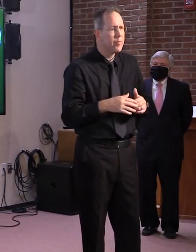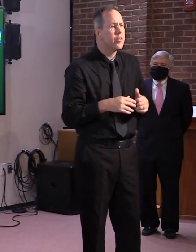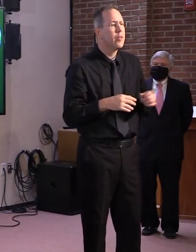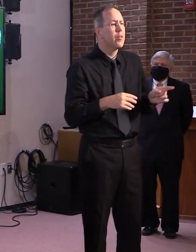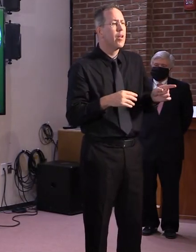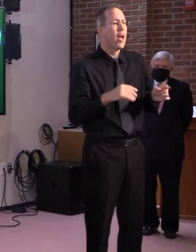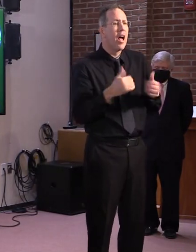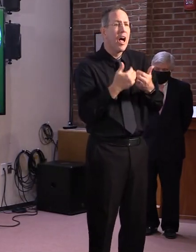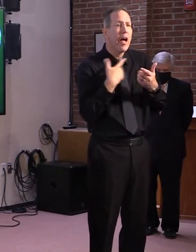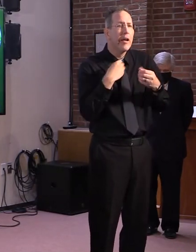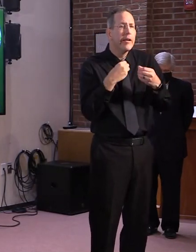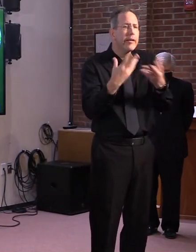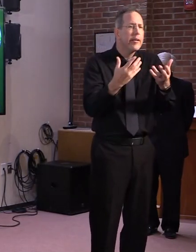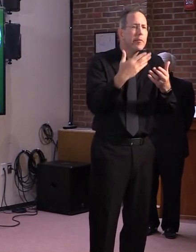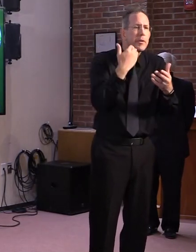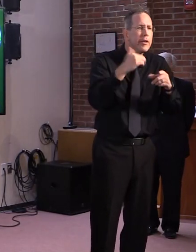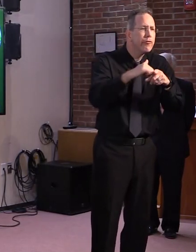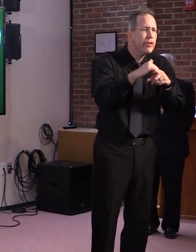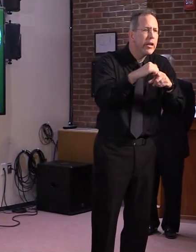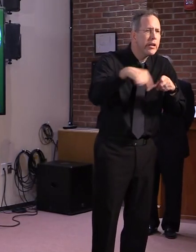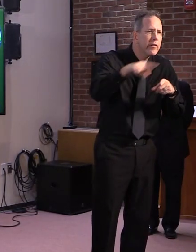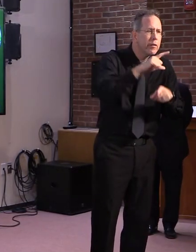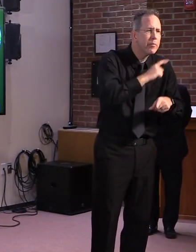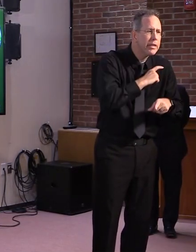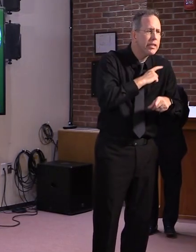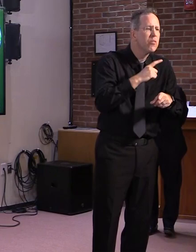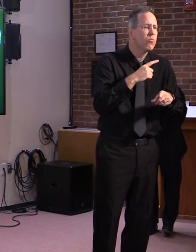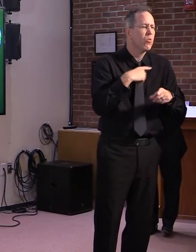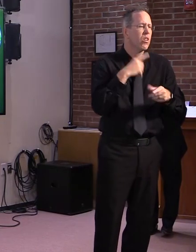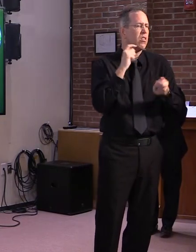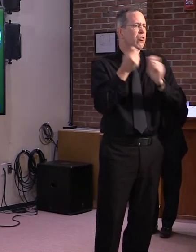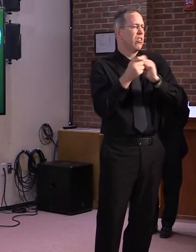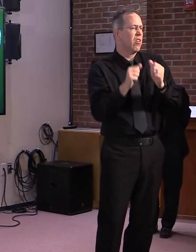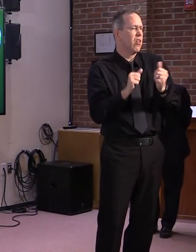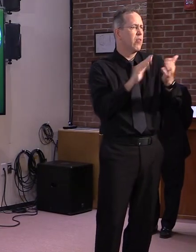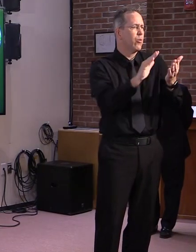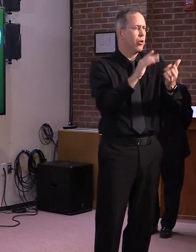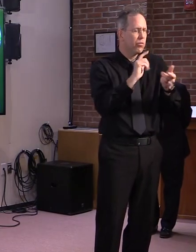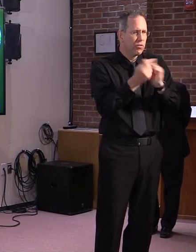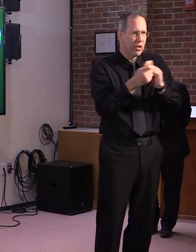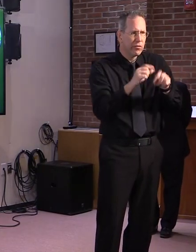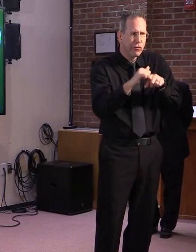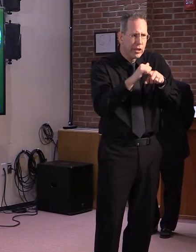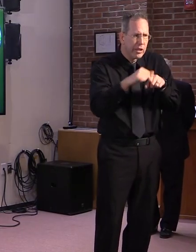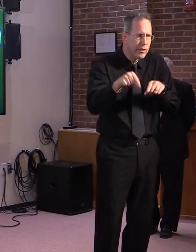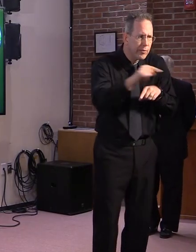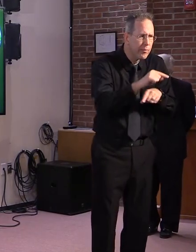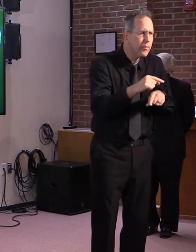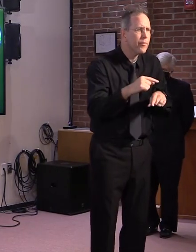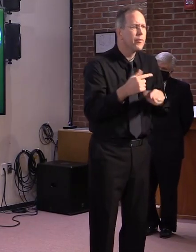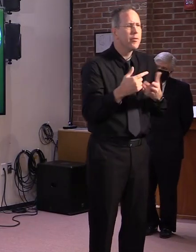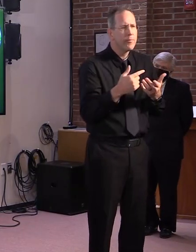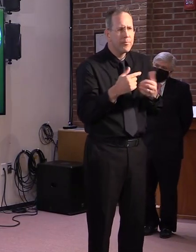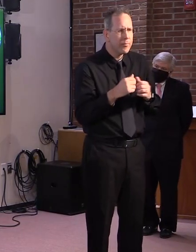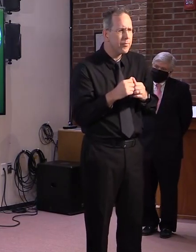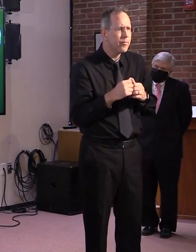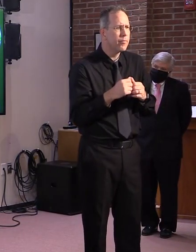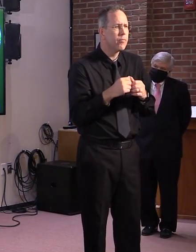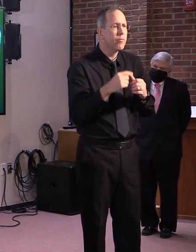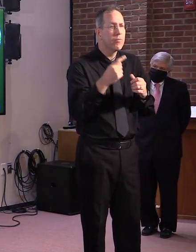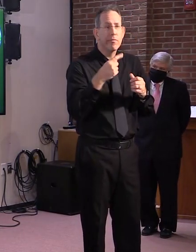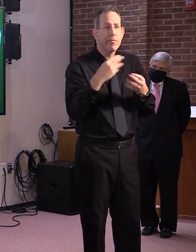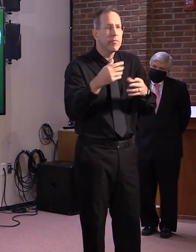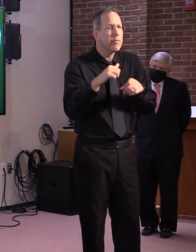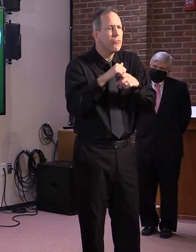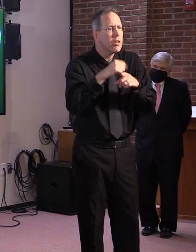training, I believe, and also enhance some of the mental health providers, counselors, and so